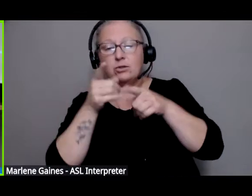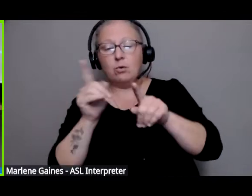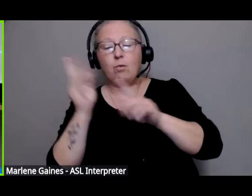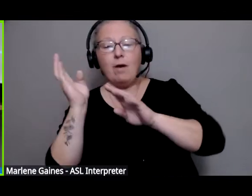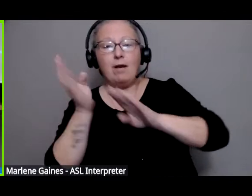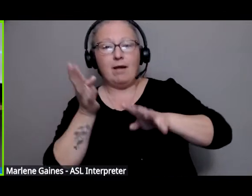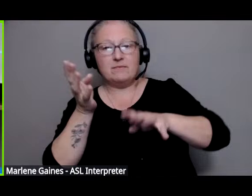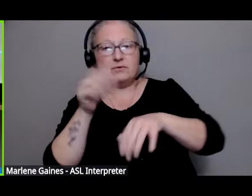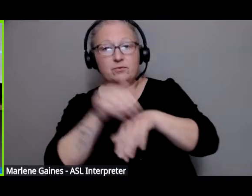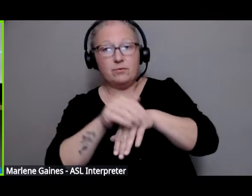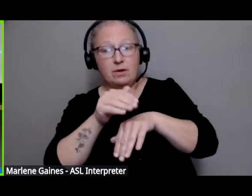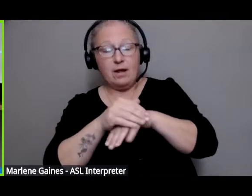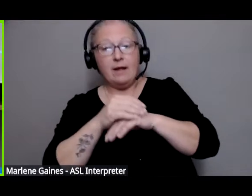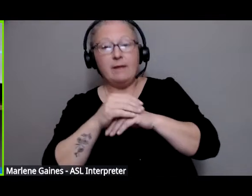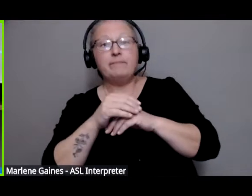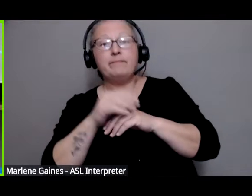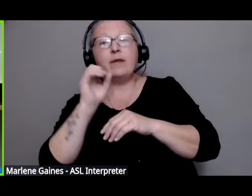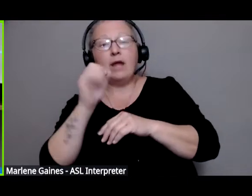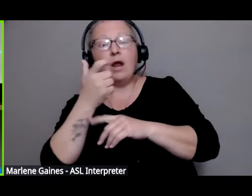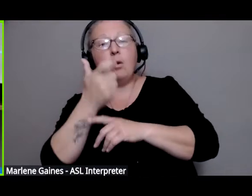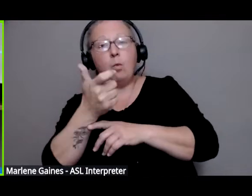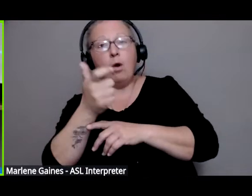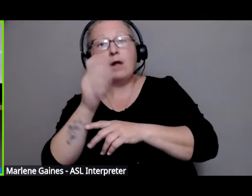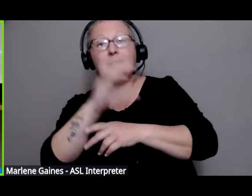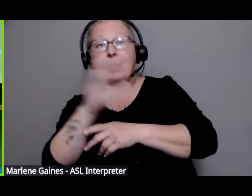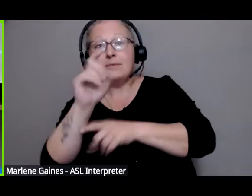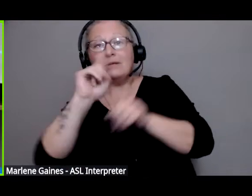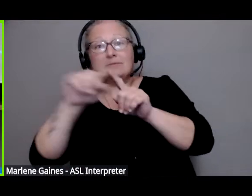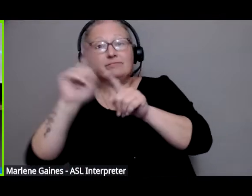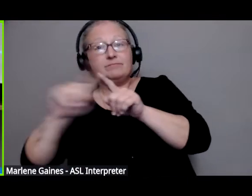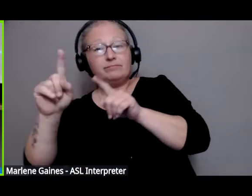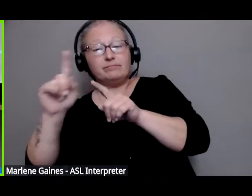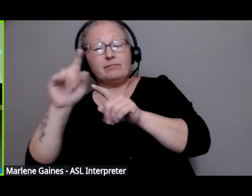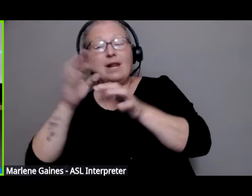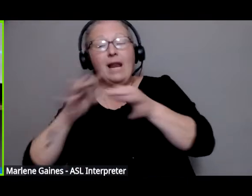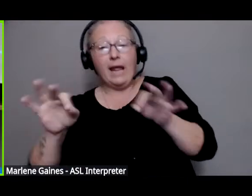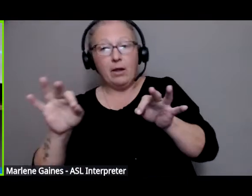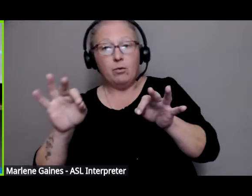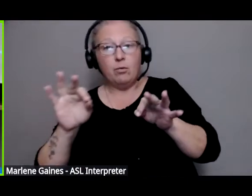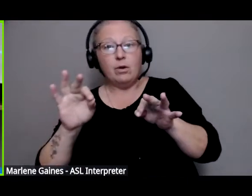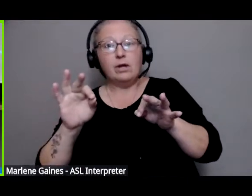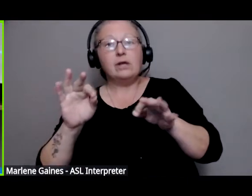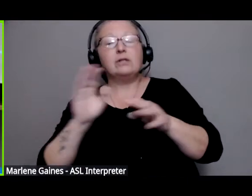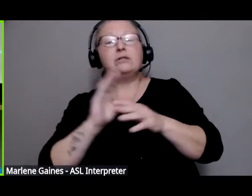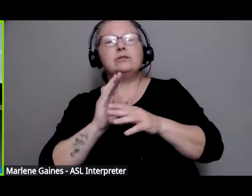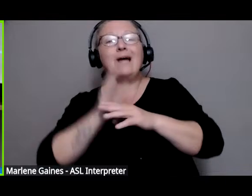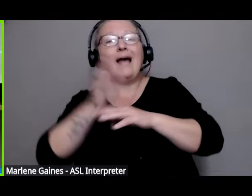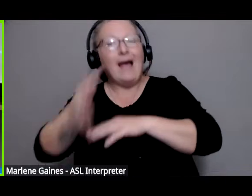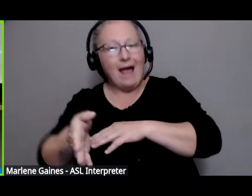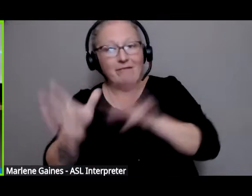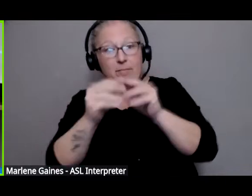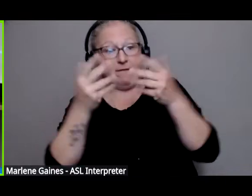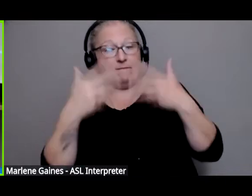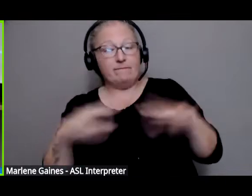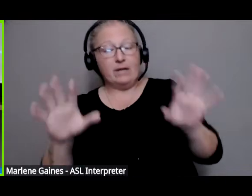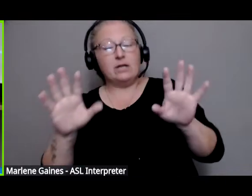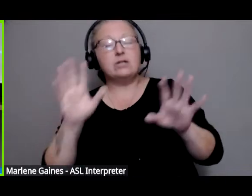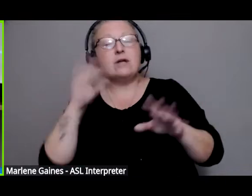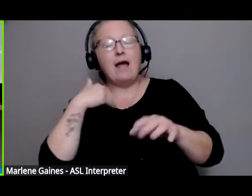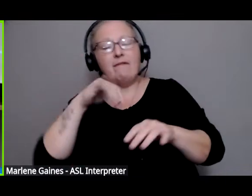meeting tonight, and you may view the captions in a variety of other languages if you choose to watch after this meeting has